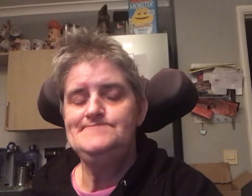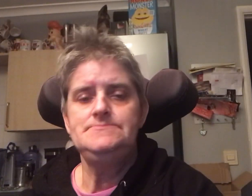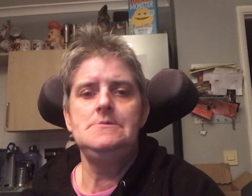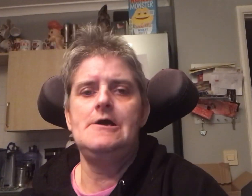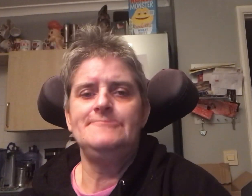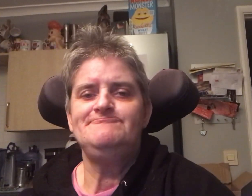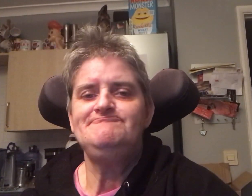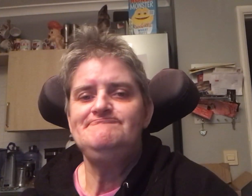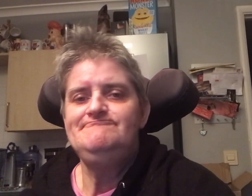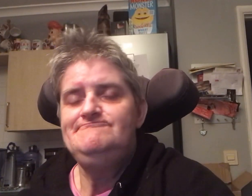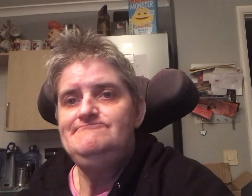Look,